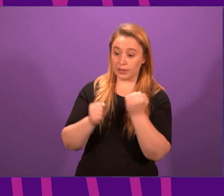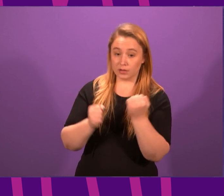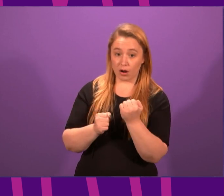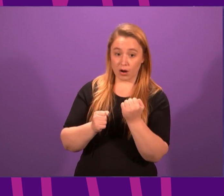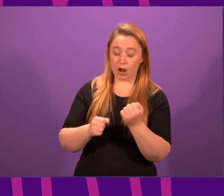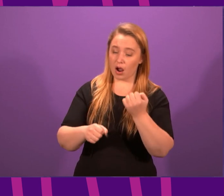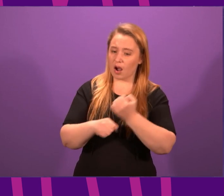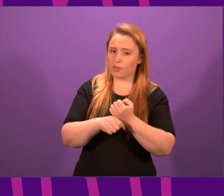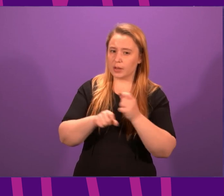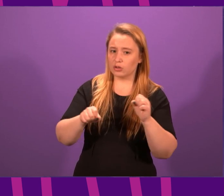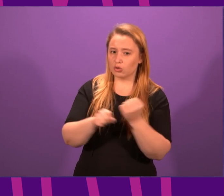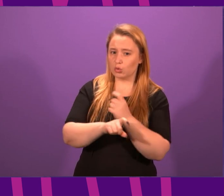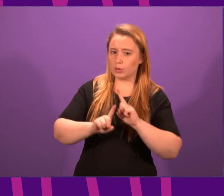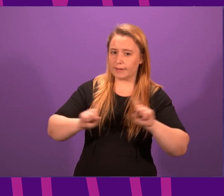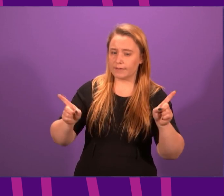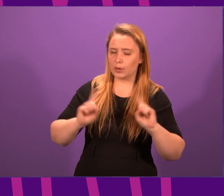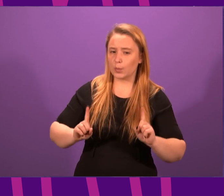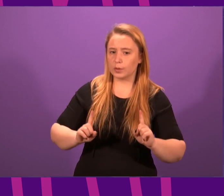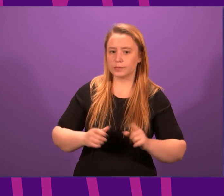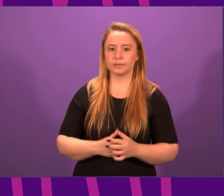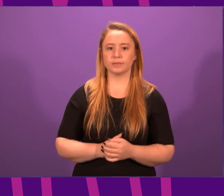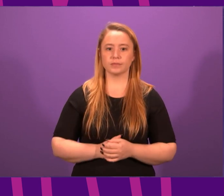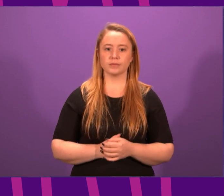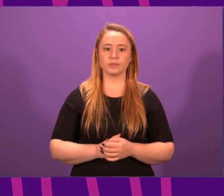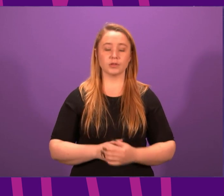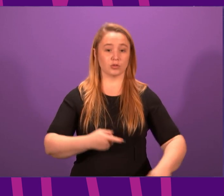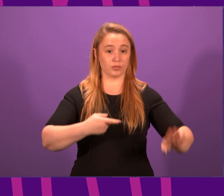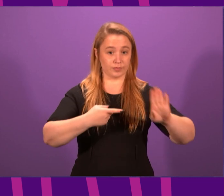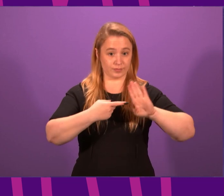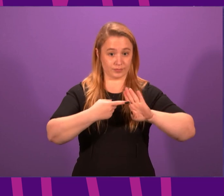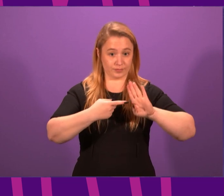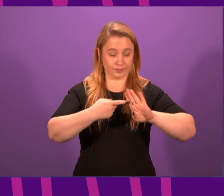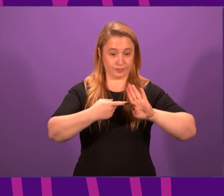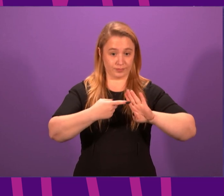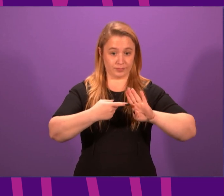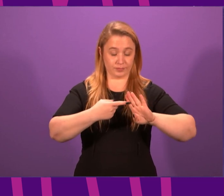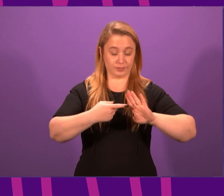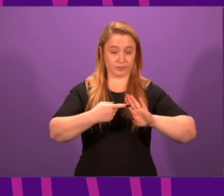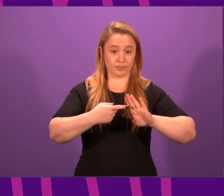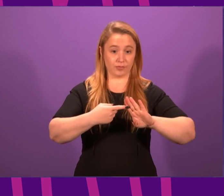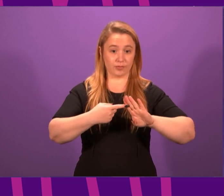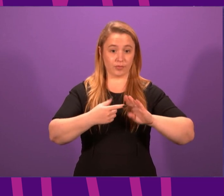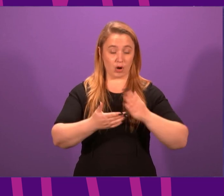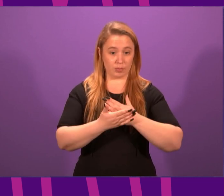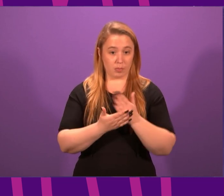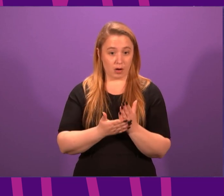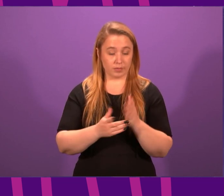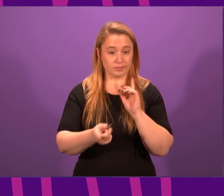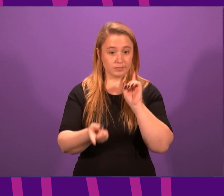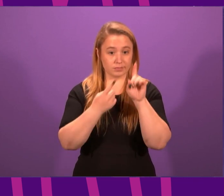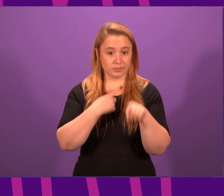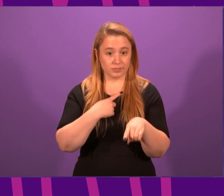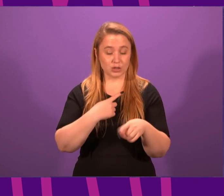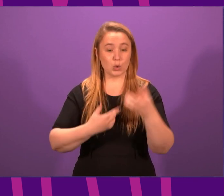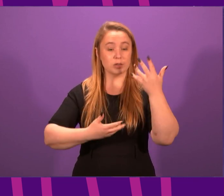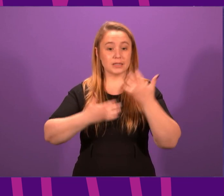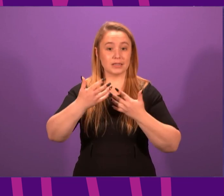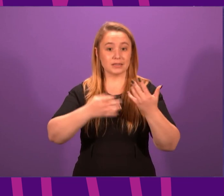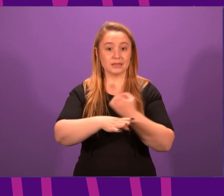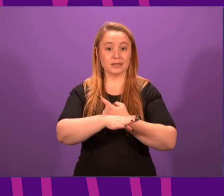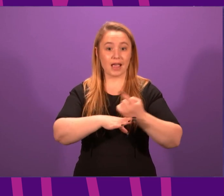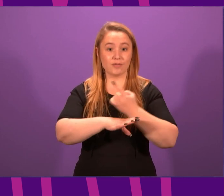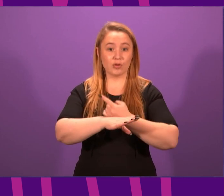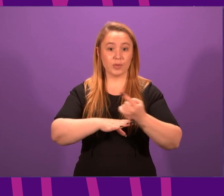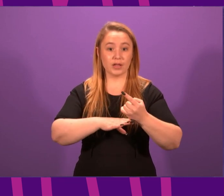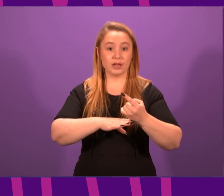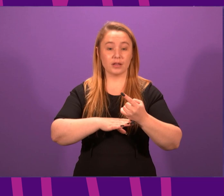7 months? Cabinet Secretary. So the answer to the first part of your question, if you look at the statistics published every week by National Registers